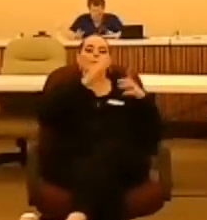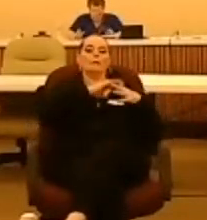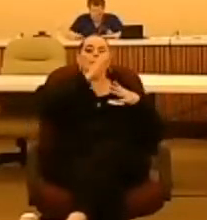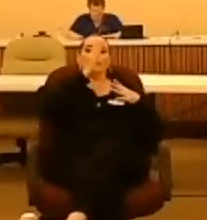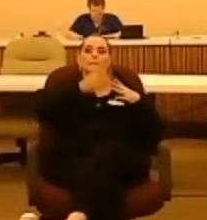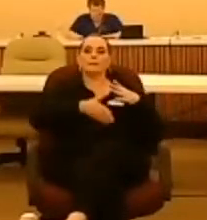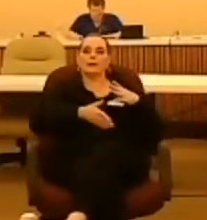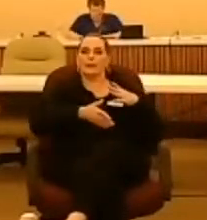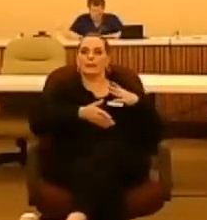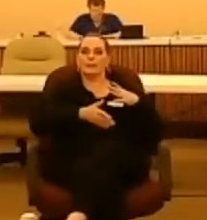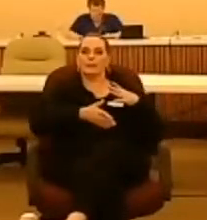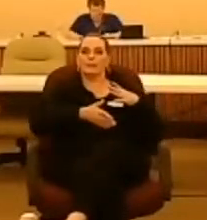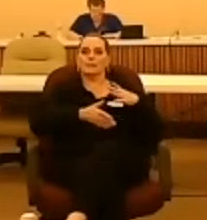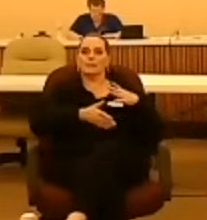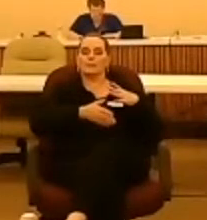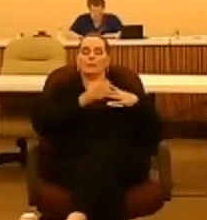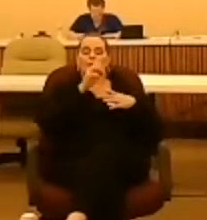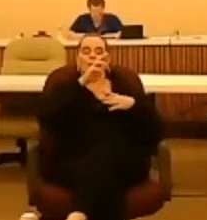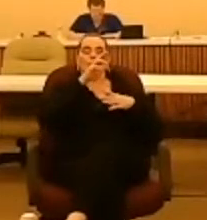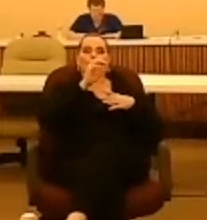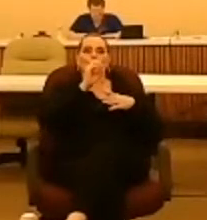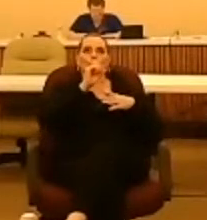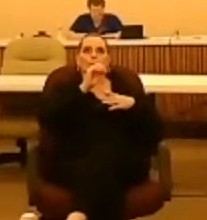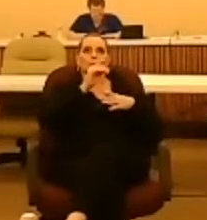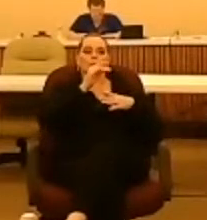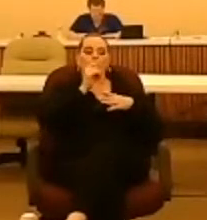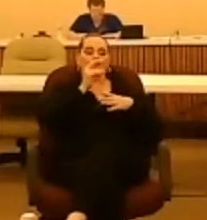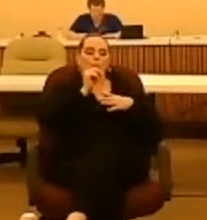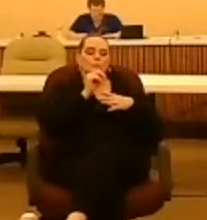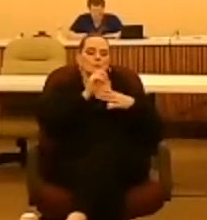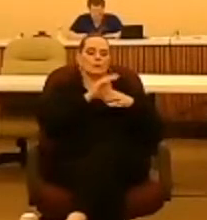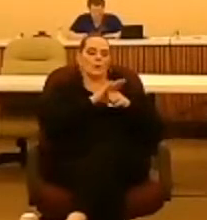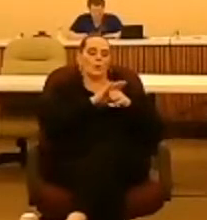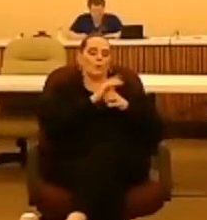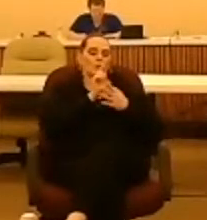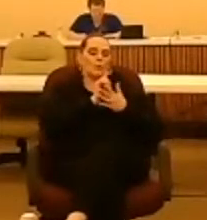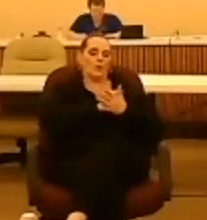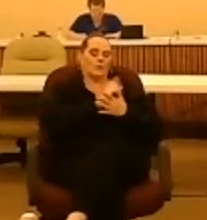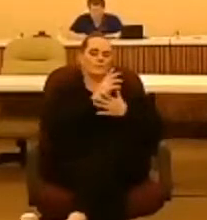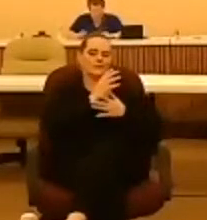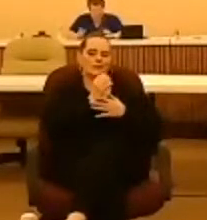the resolutions, local laws and ordinances.